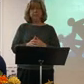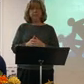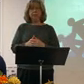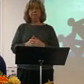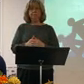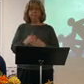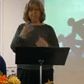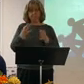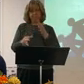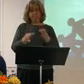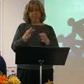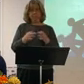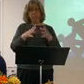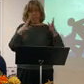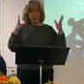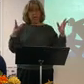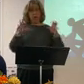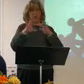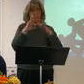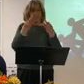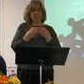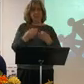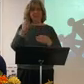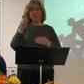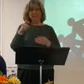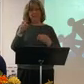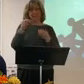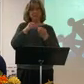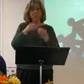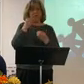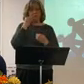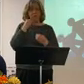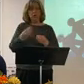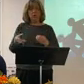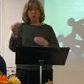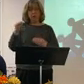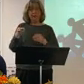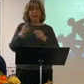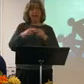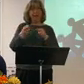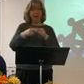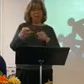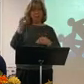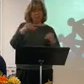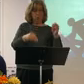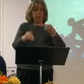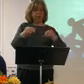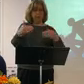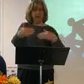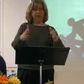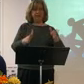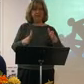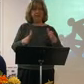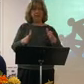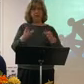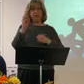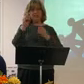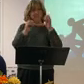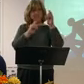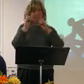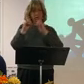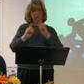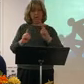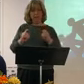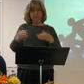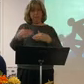a large family that needs a box, 2 cans of green beans won't do it. So we're going to enhance boxes that need to be enhanced. Decorate boxes so